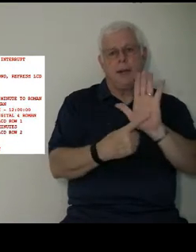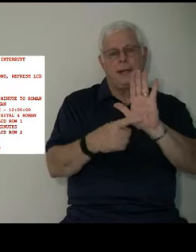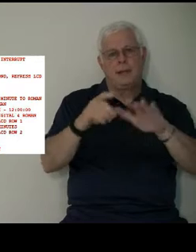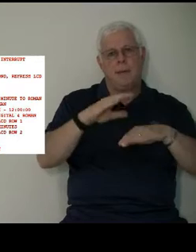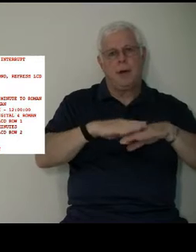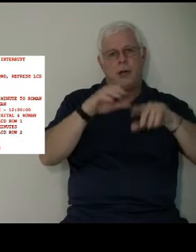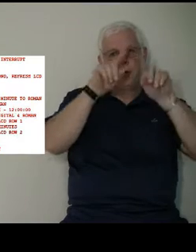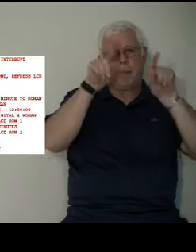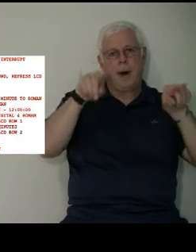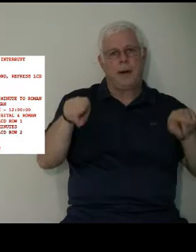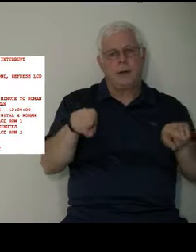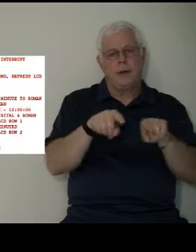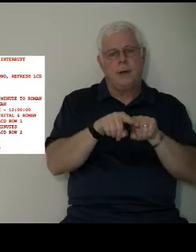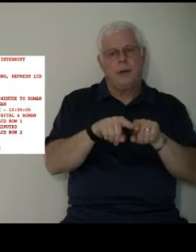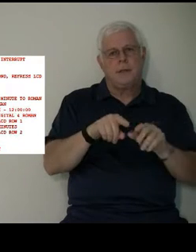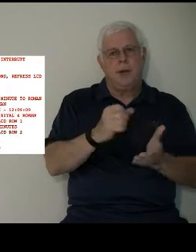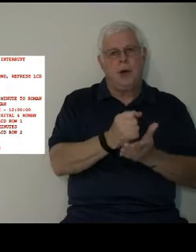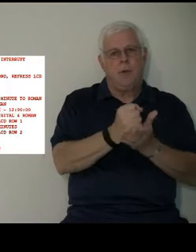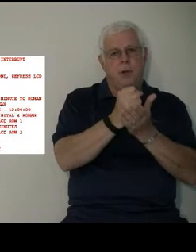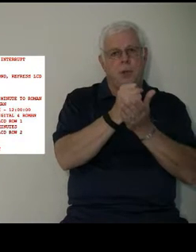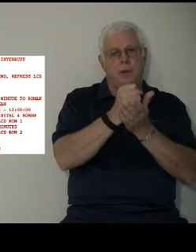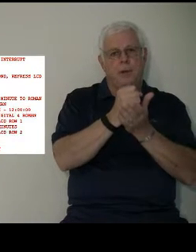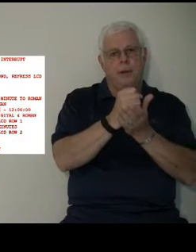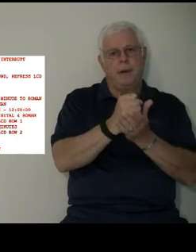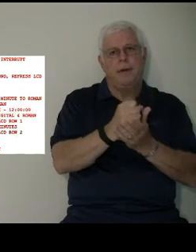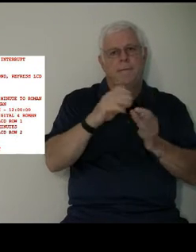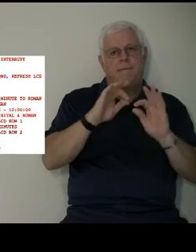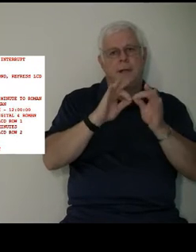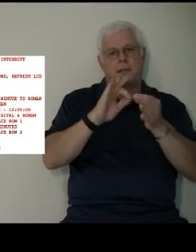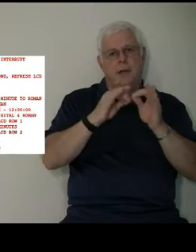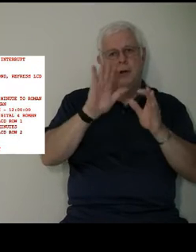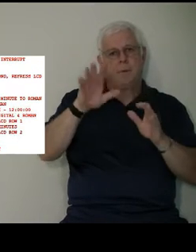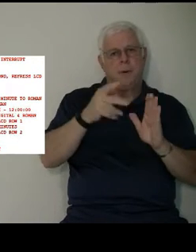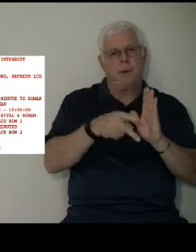displays them on your monitor to help you with fixing your program.